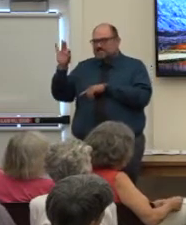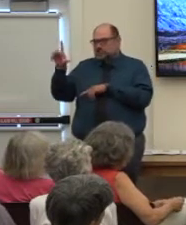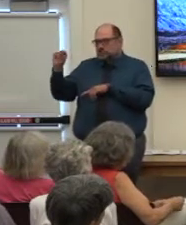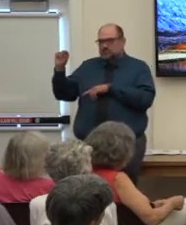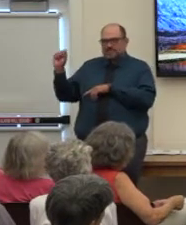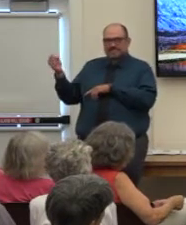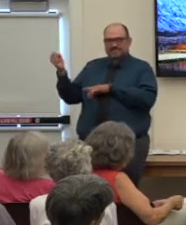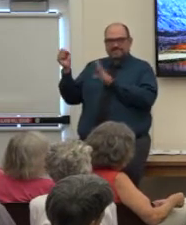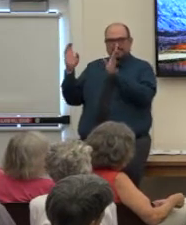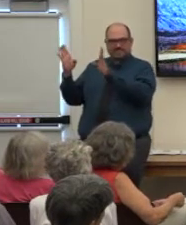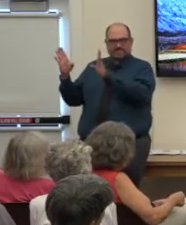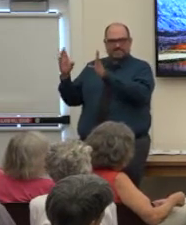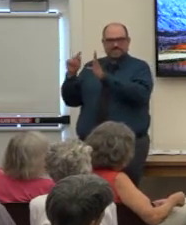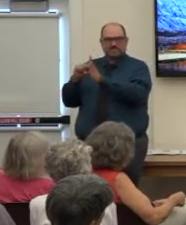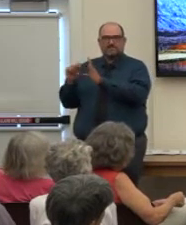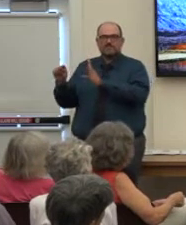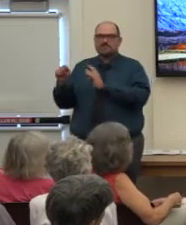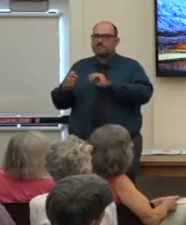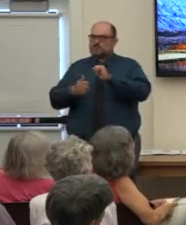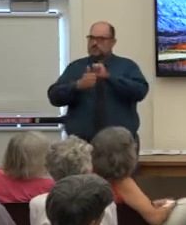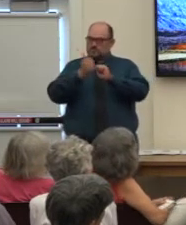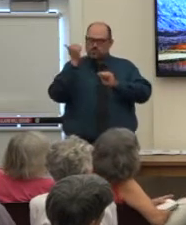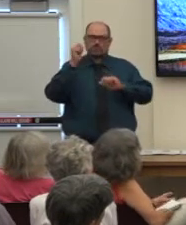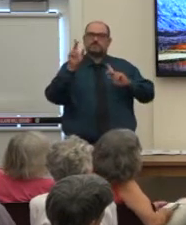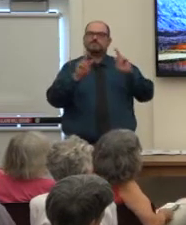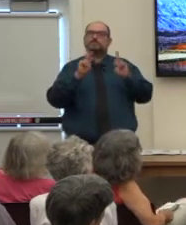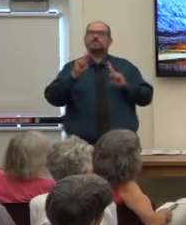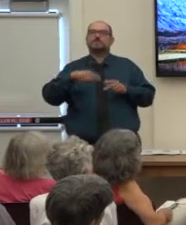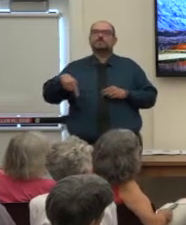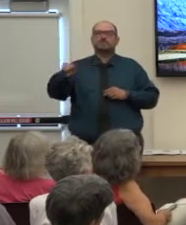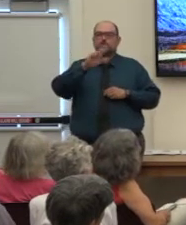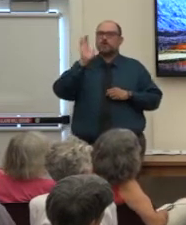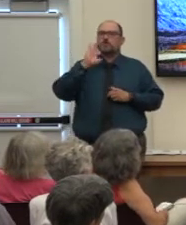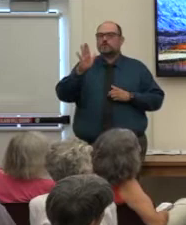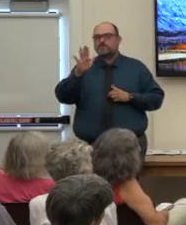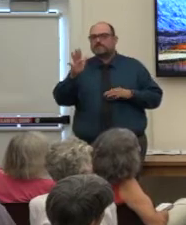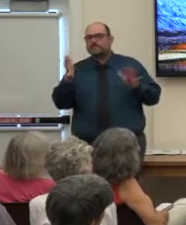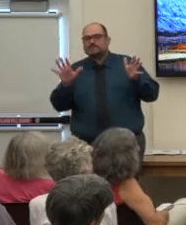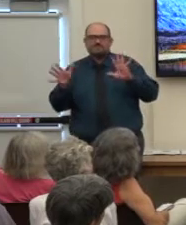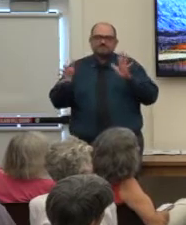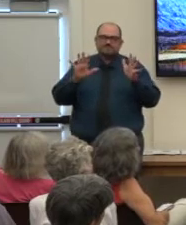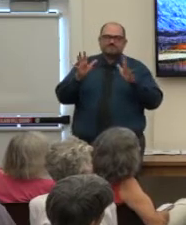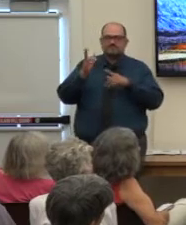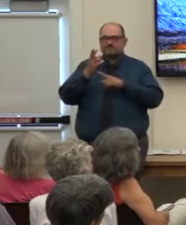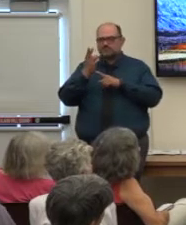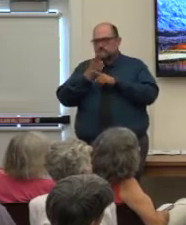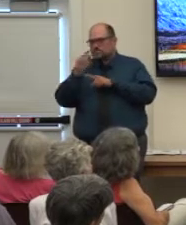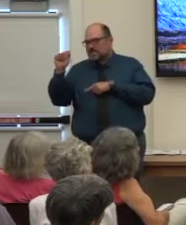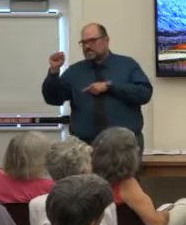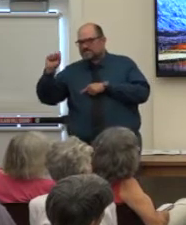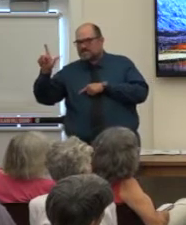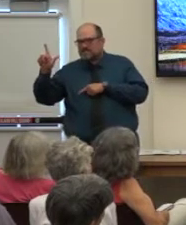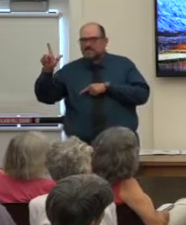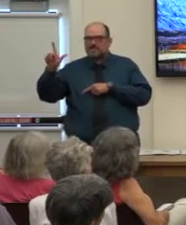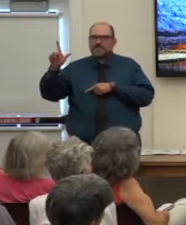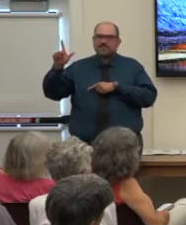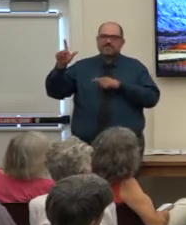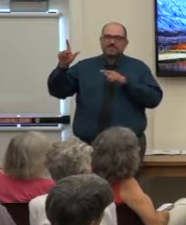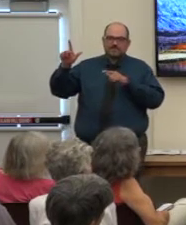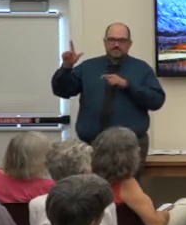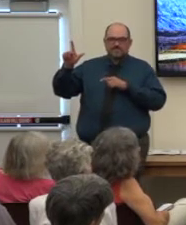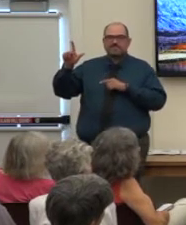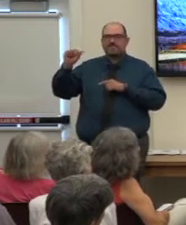most people were using a sort of American Sign Language version of signing. And